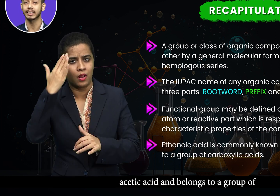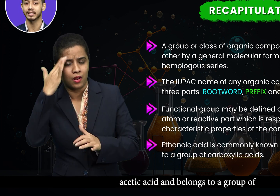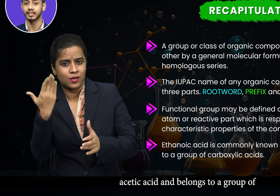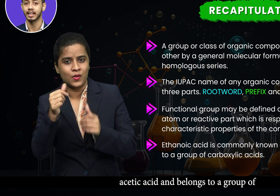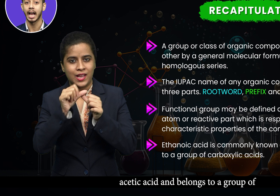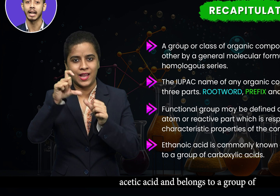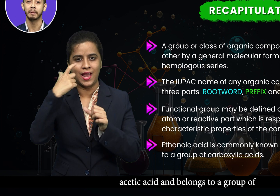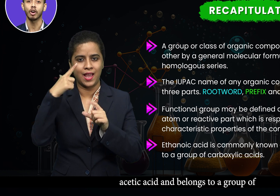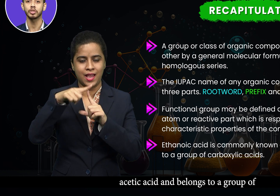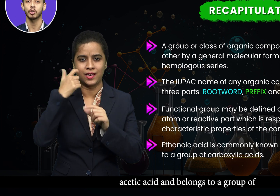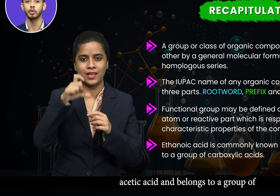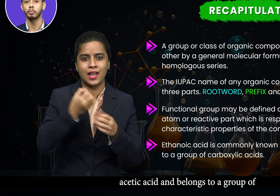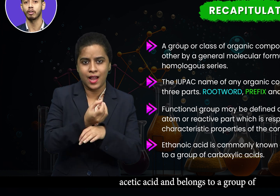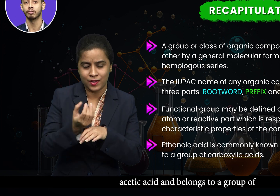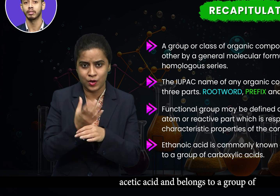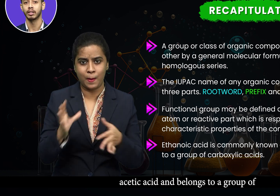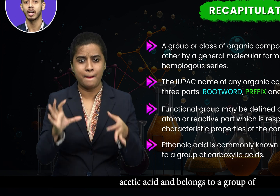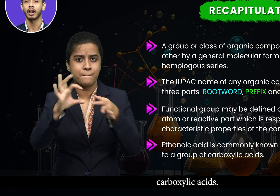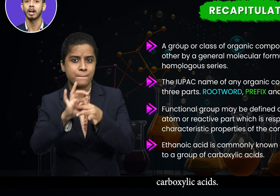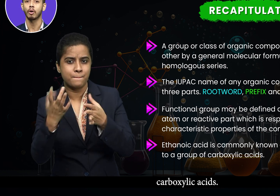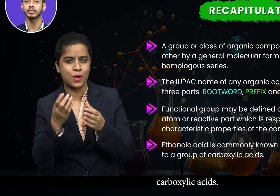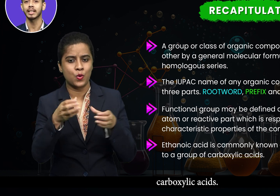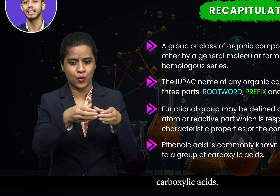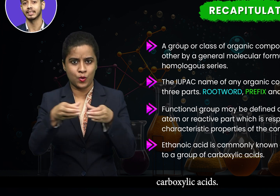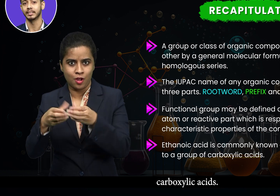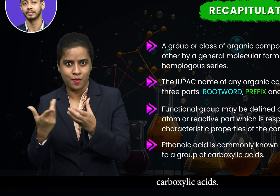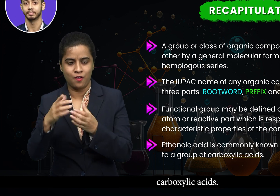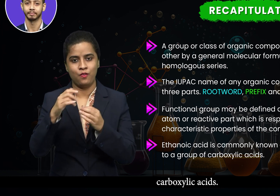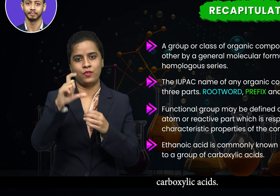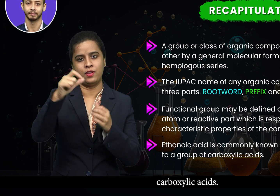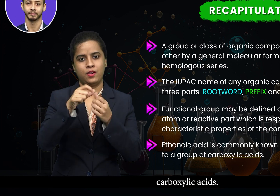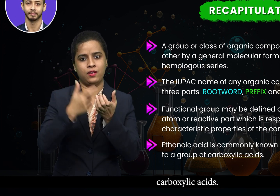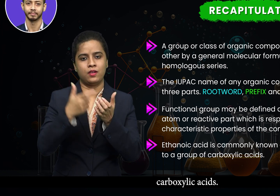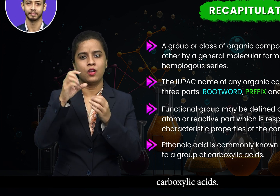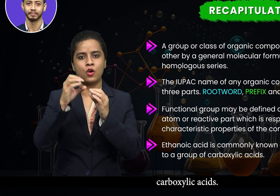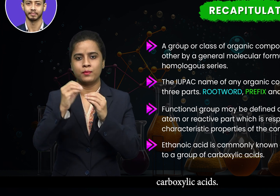acetic acid and belongs to a group of carboxylic acid.